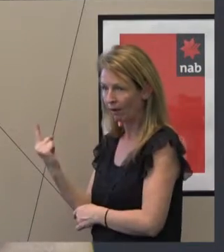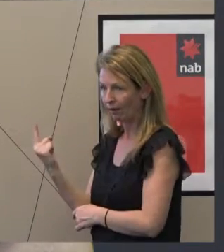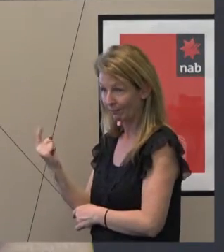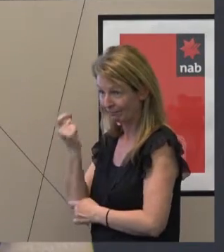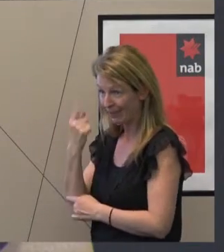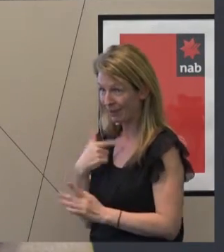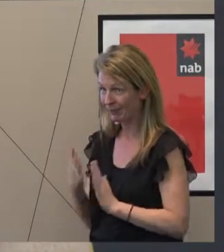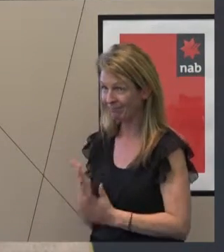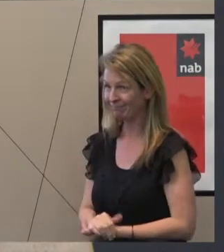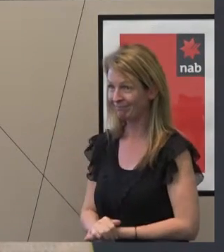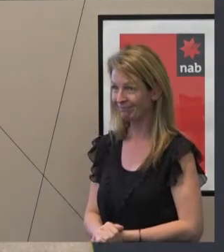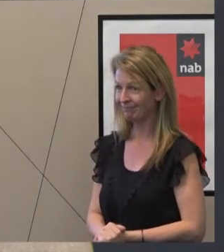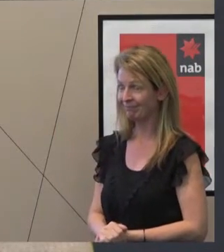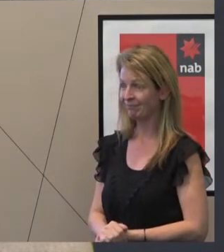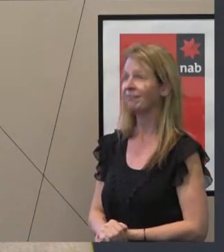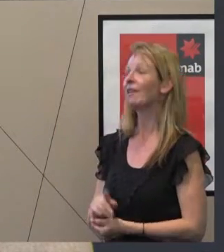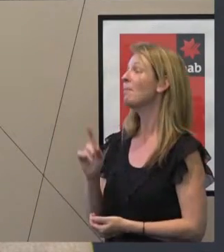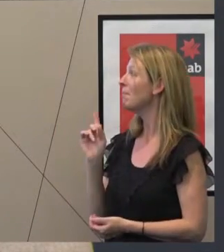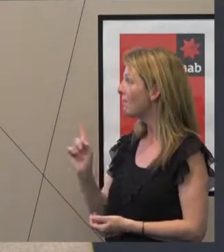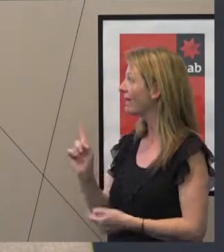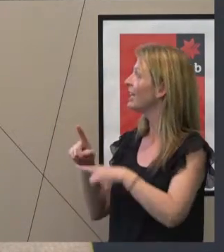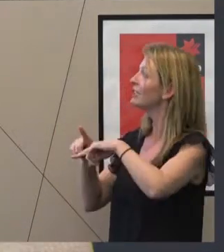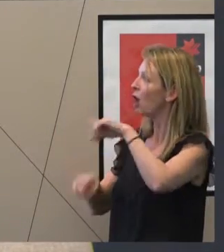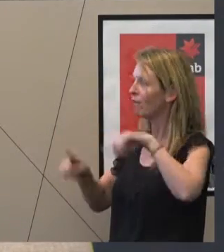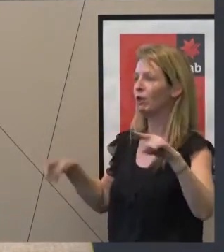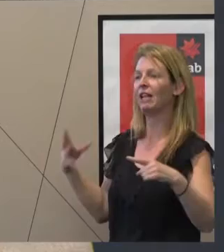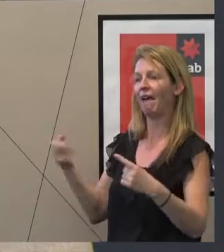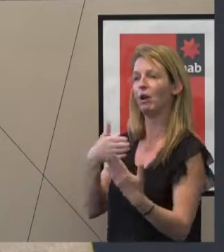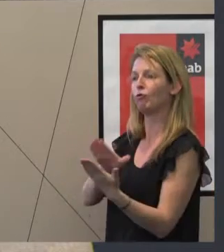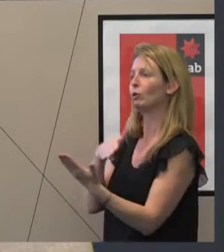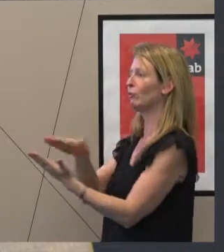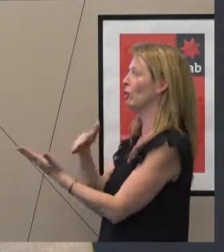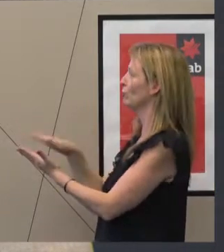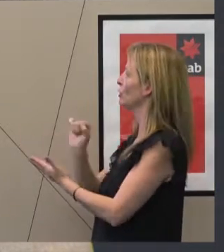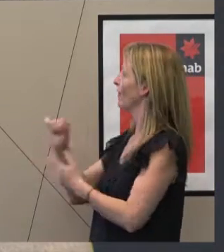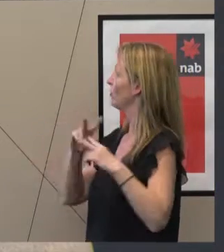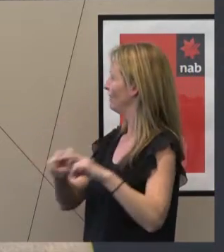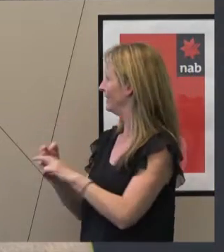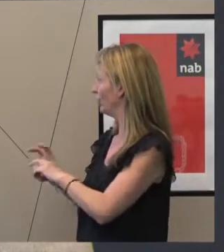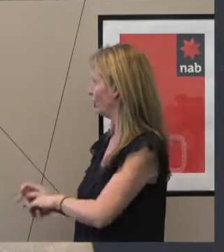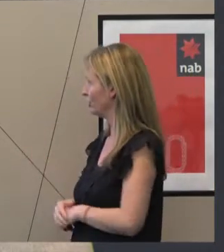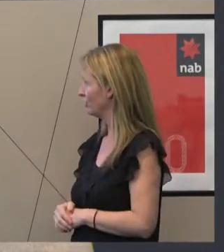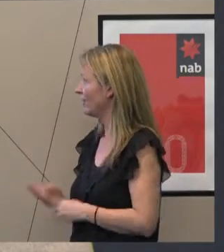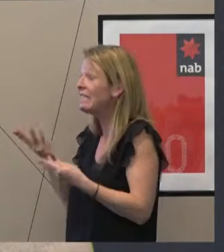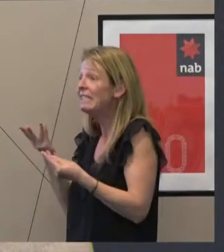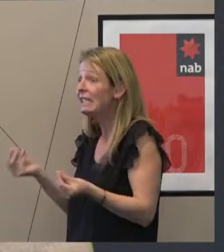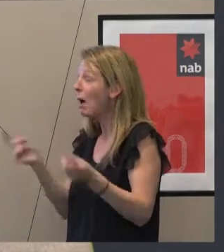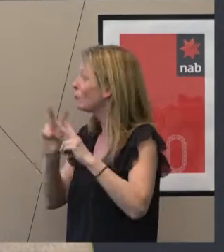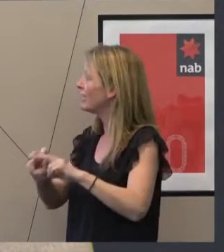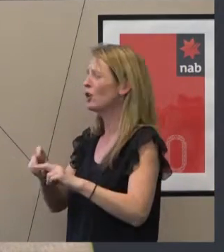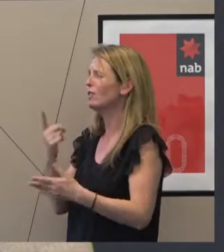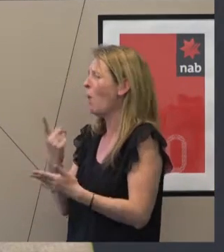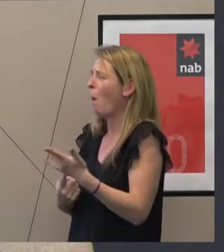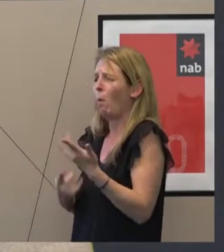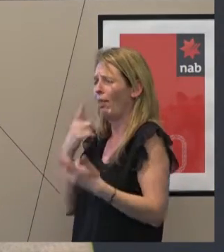me? Okay. But there is a diversity of approaches to research, and some research is inherently